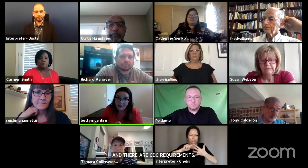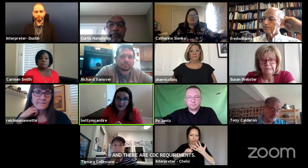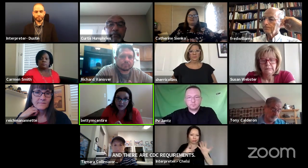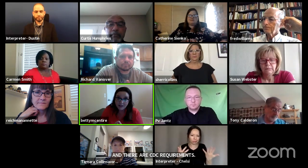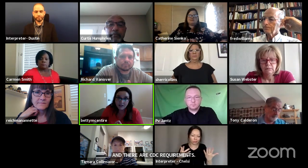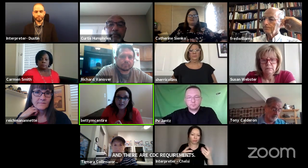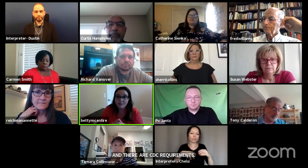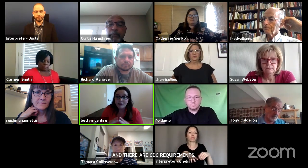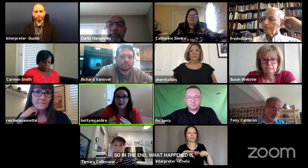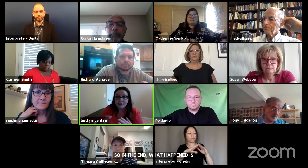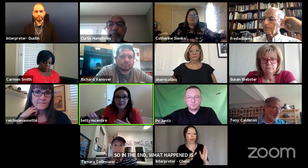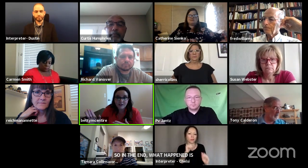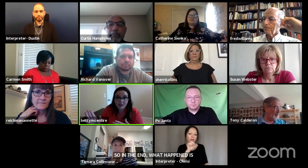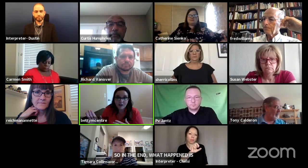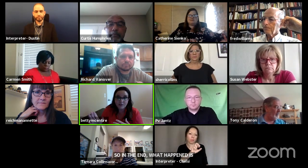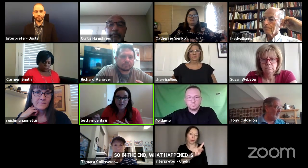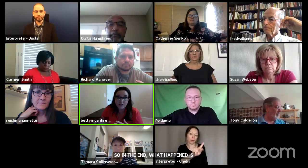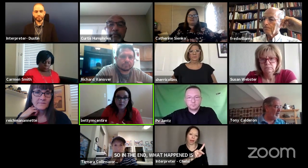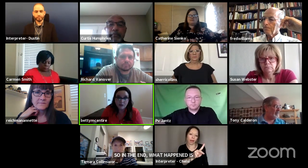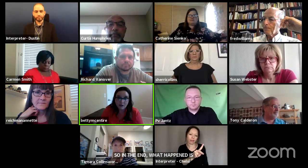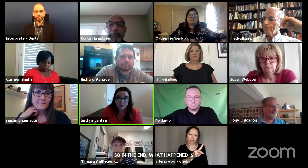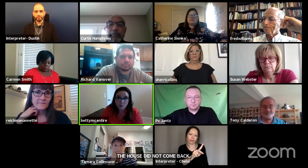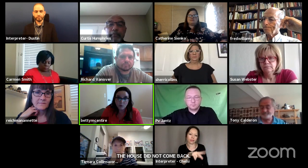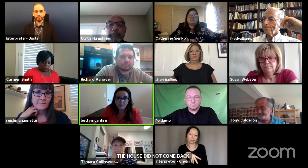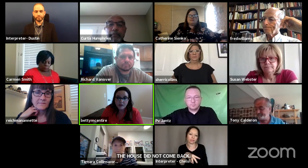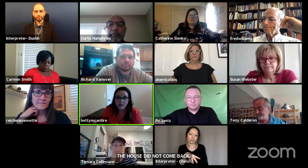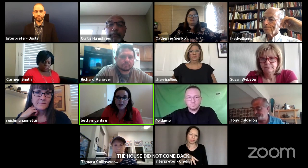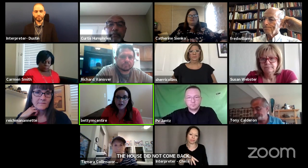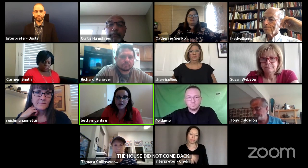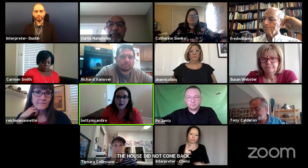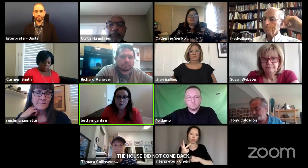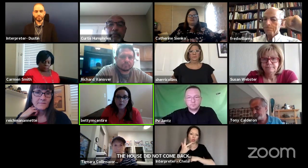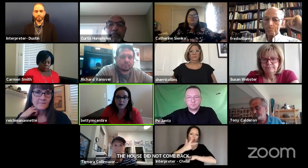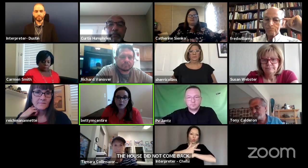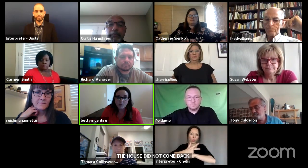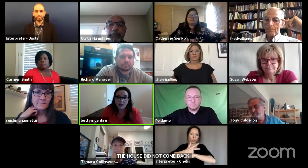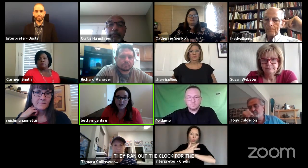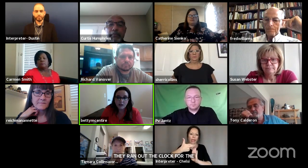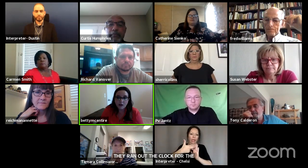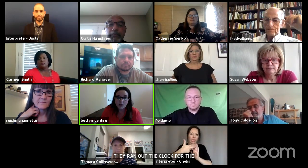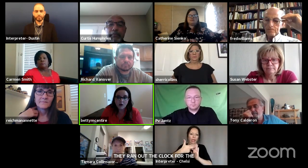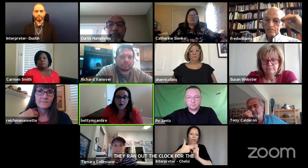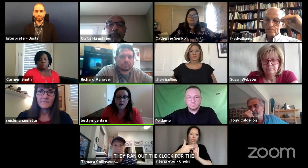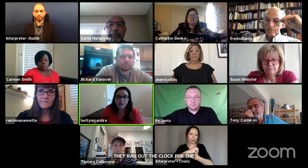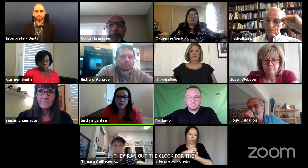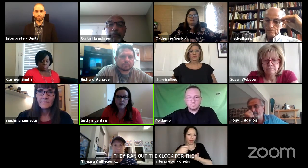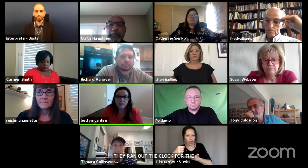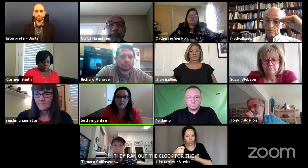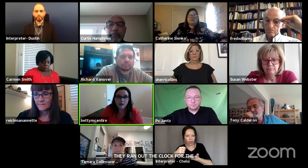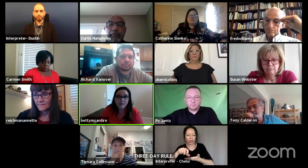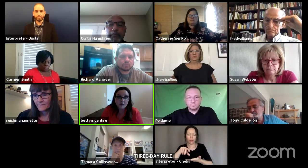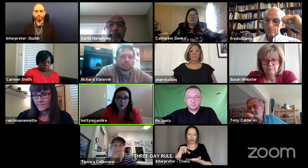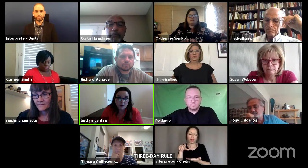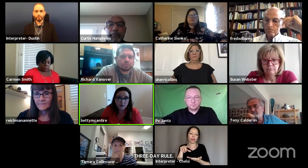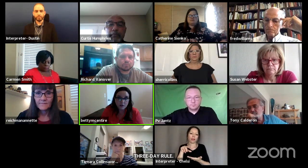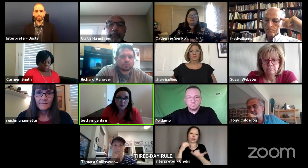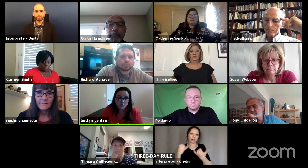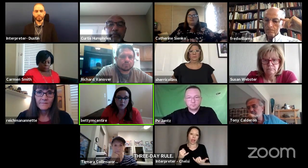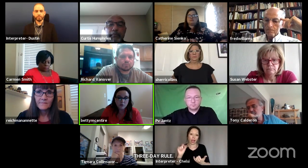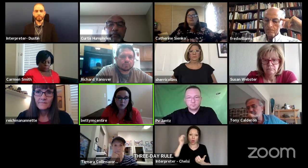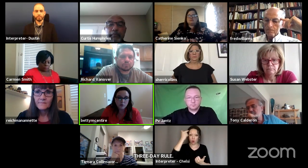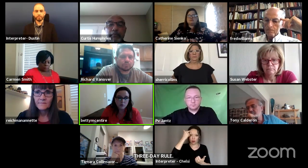not come back. They ran out the clock for the 3-day rule. And now we are waiting on the